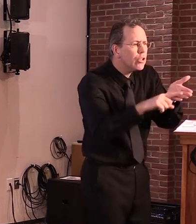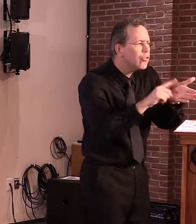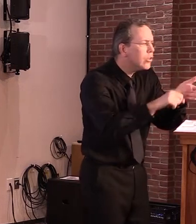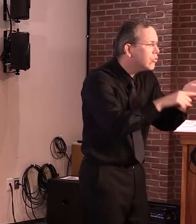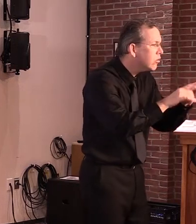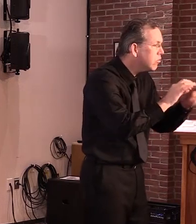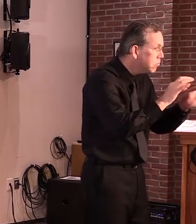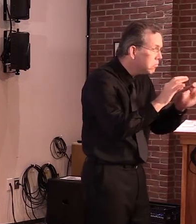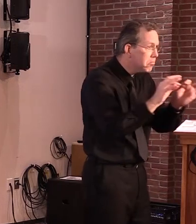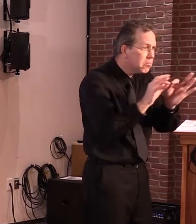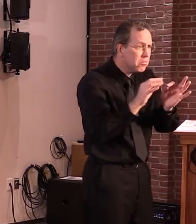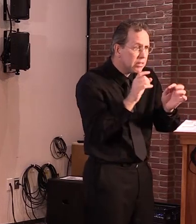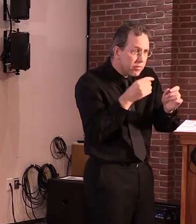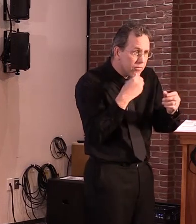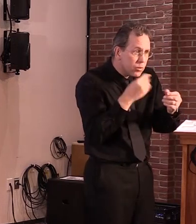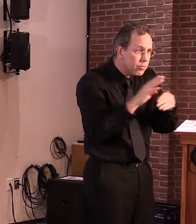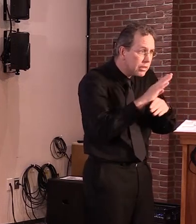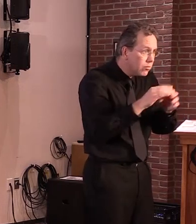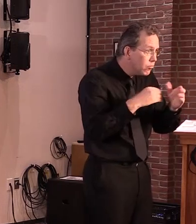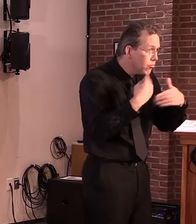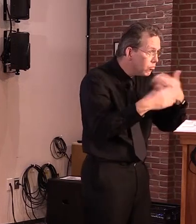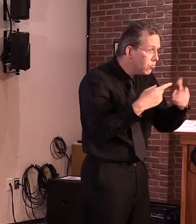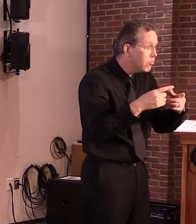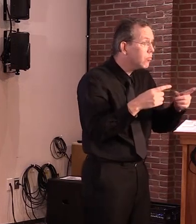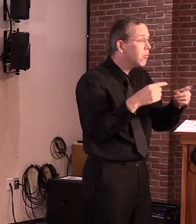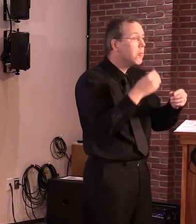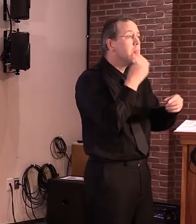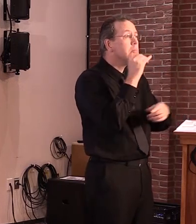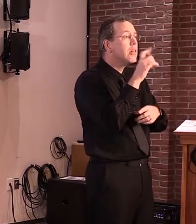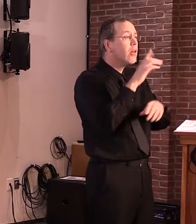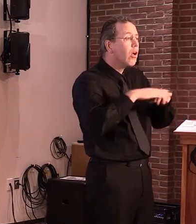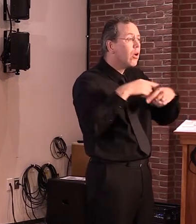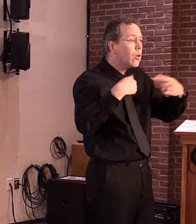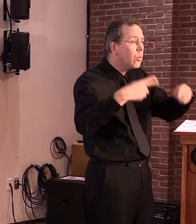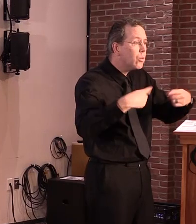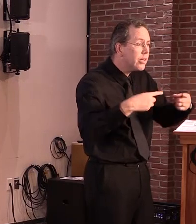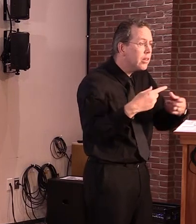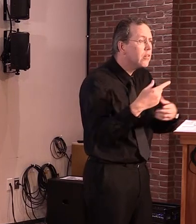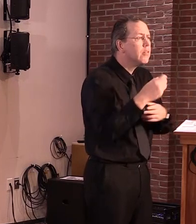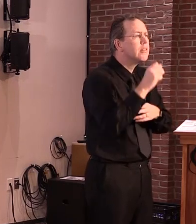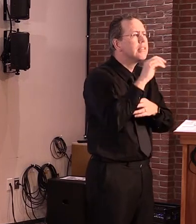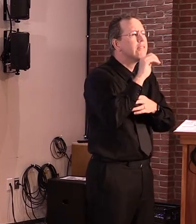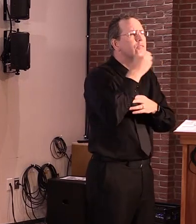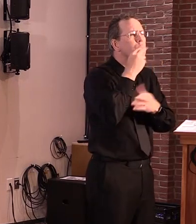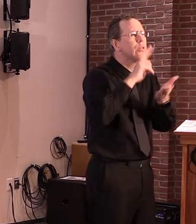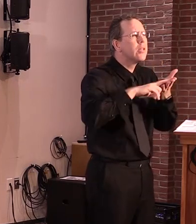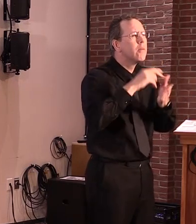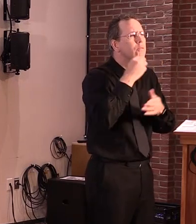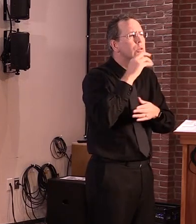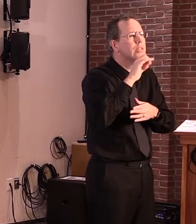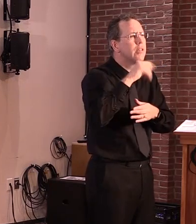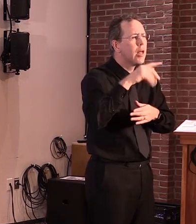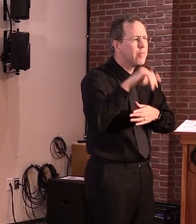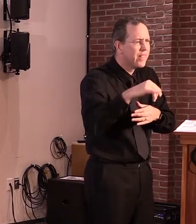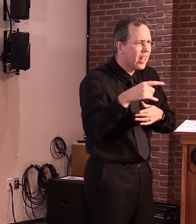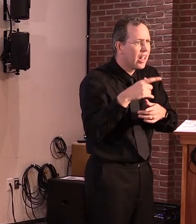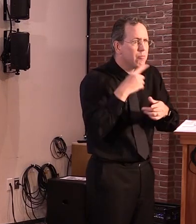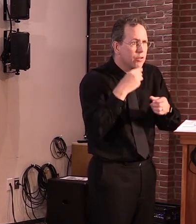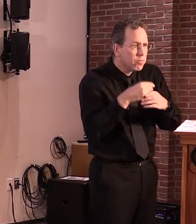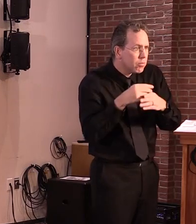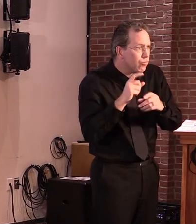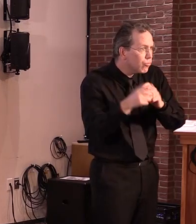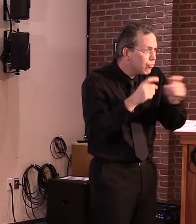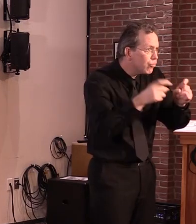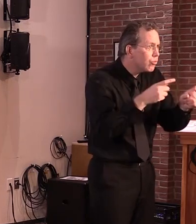on Wheels, the SNAP program, for example, providing more money within the SNAP program as we speak. All